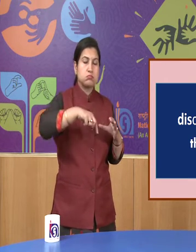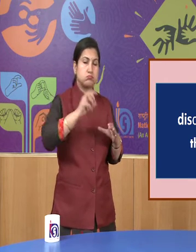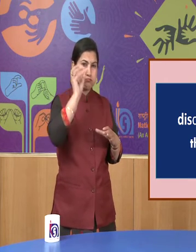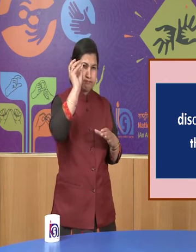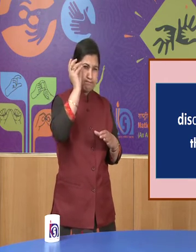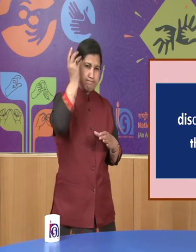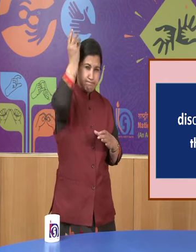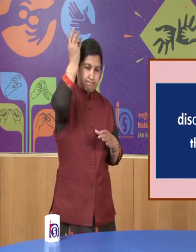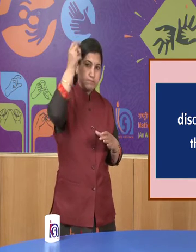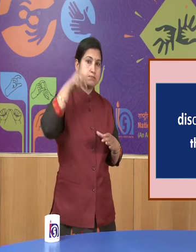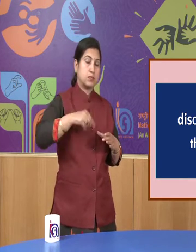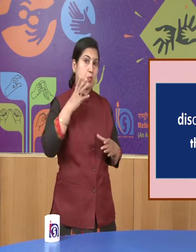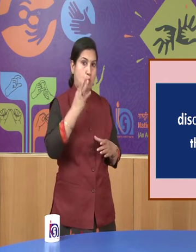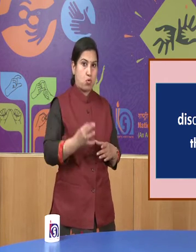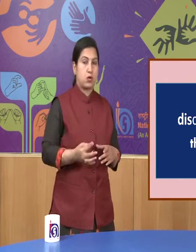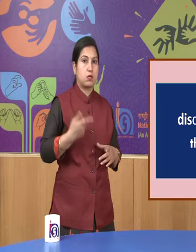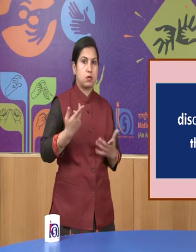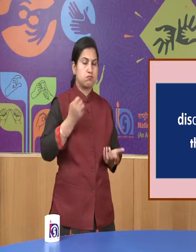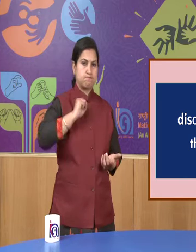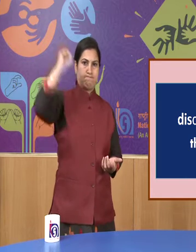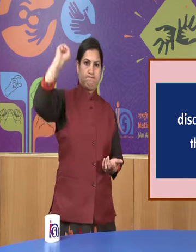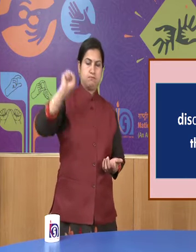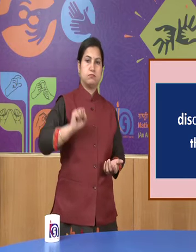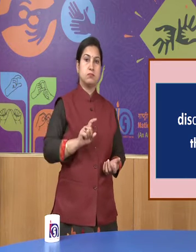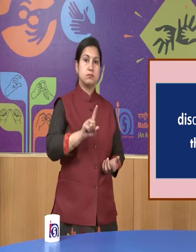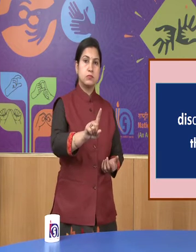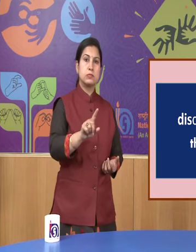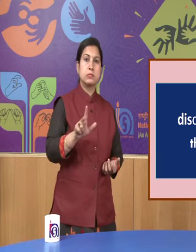important reason for the revolt of 1857.